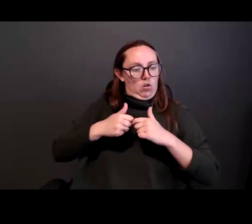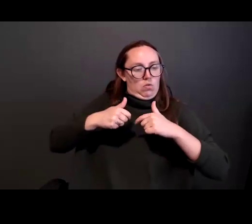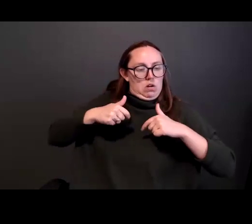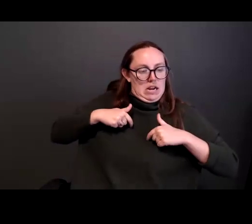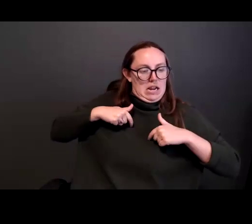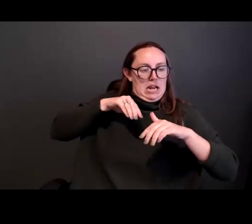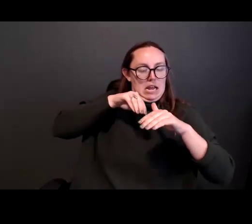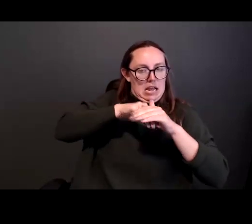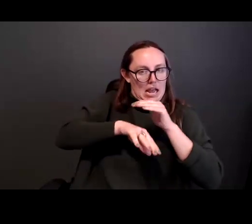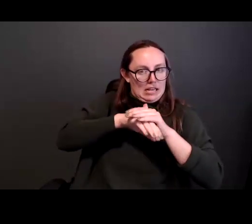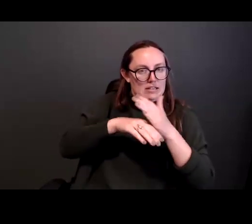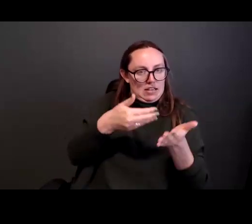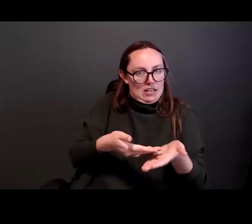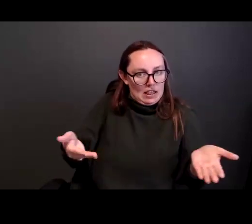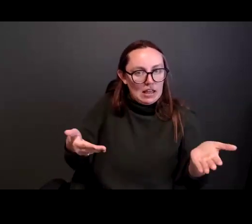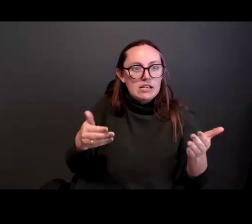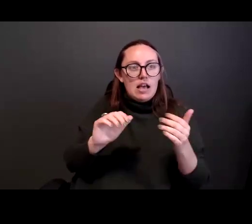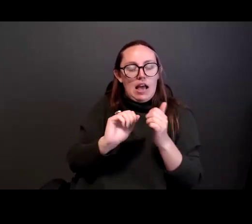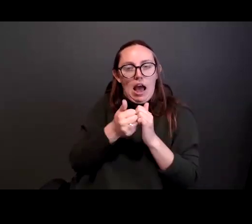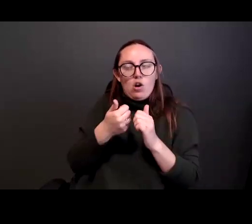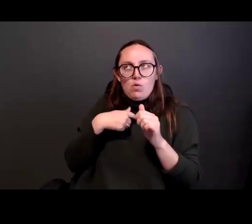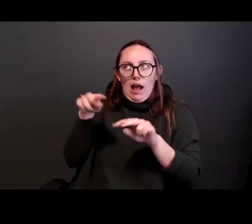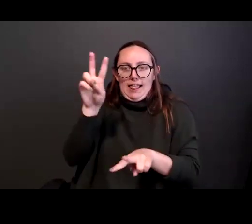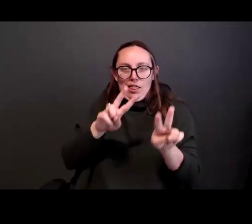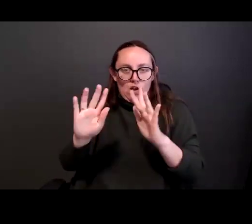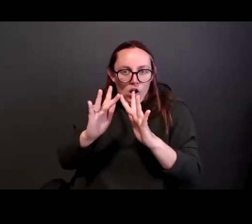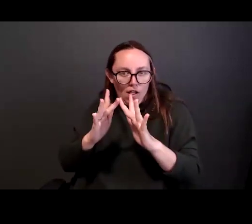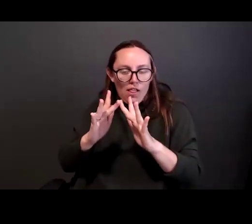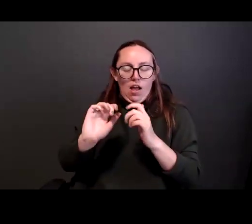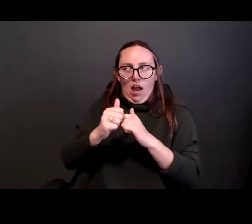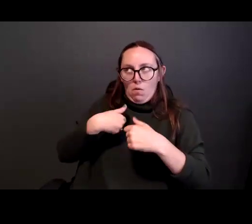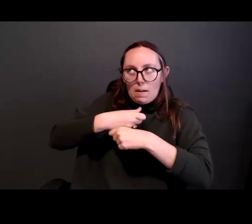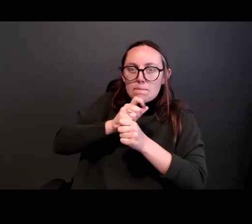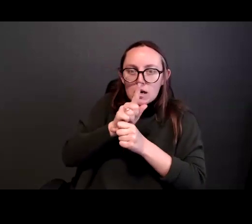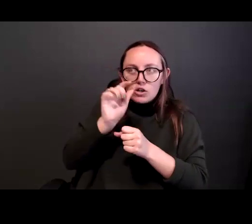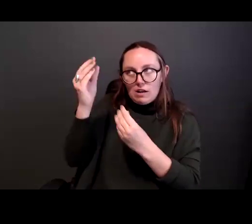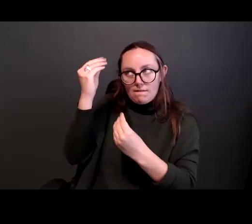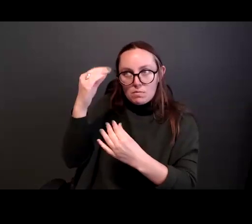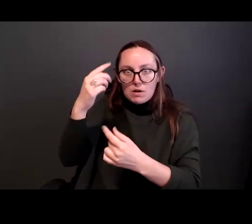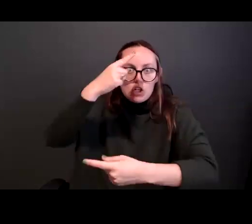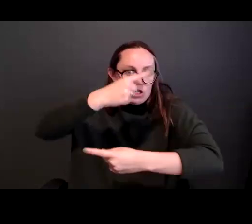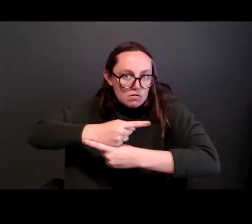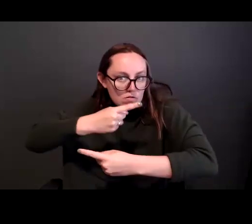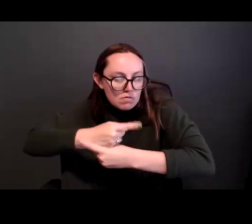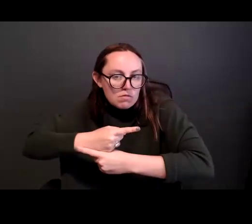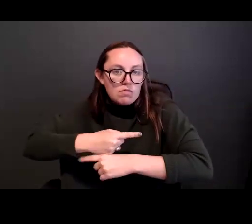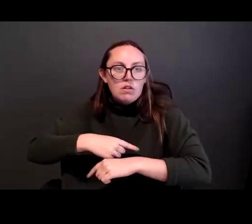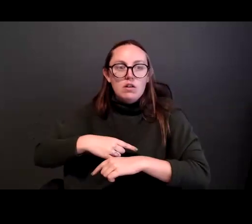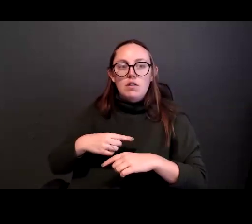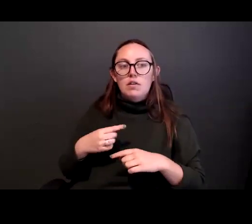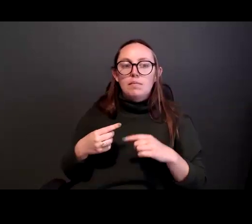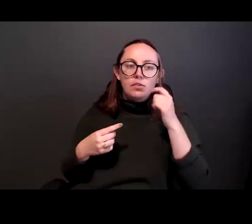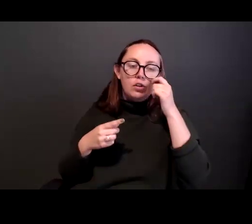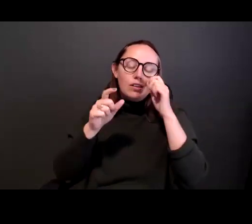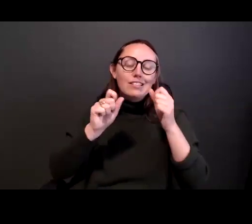get information in an accurate way. So there's a little check your knowledge piece here, information literacy